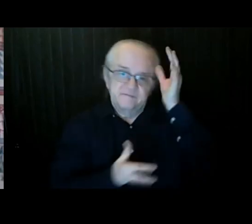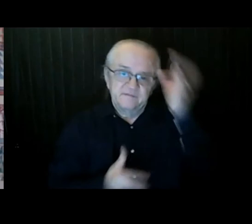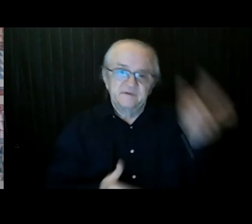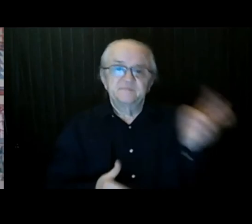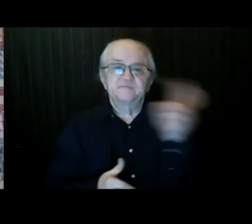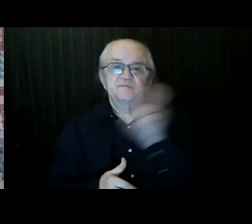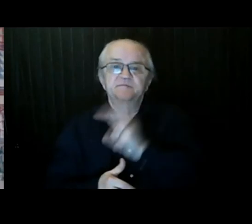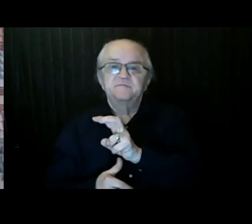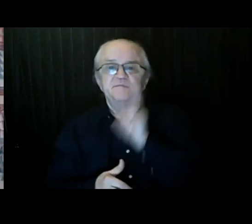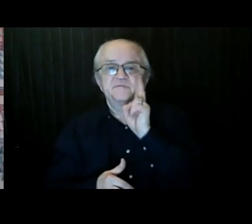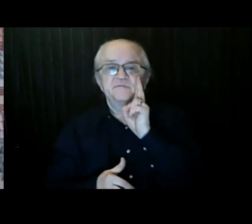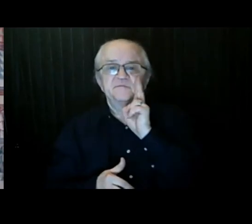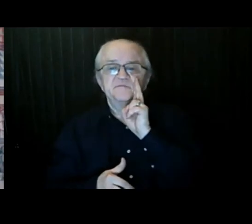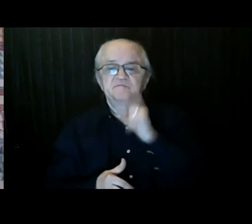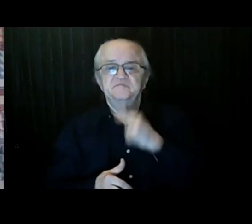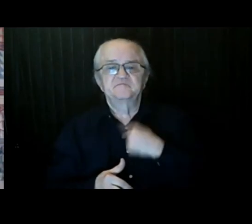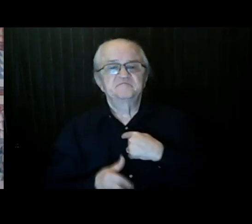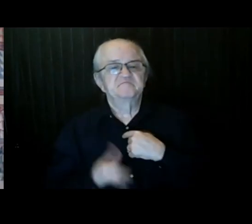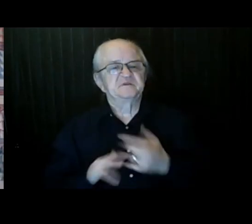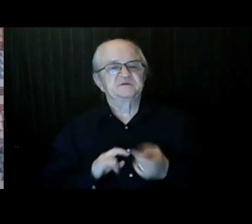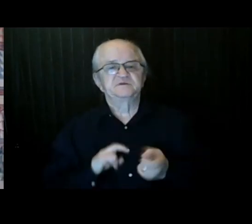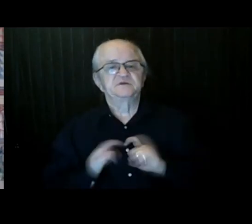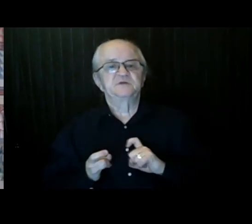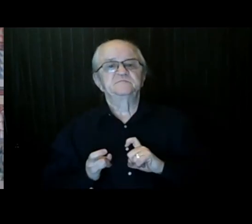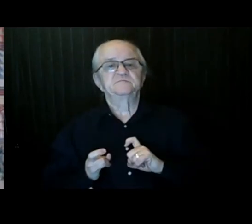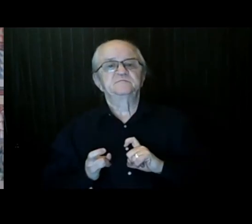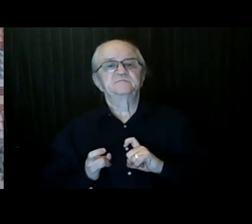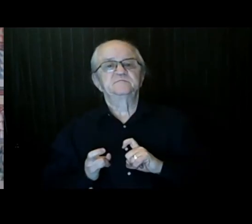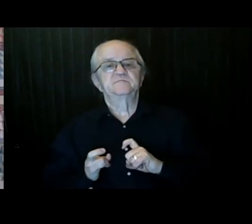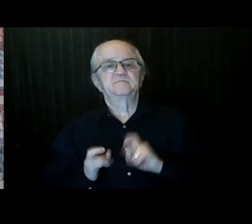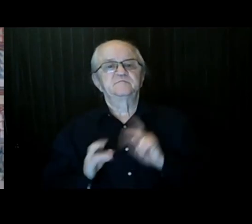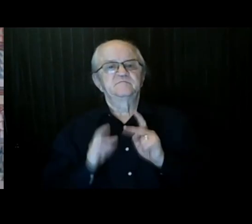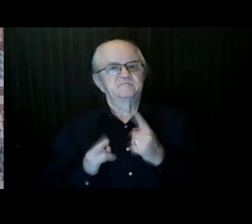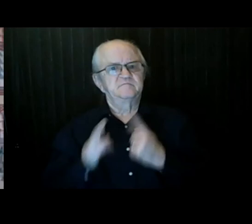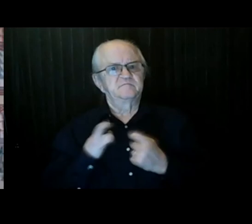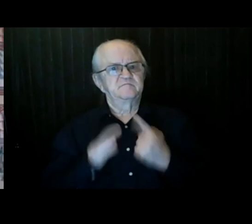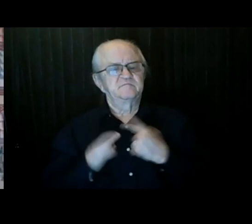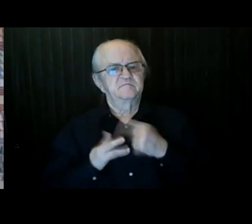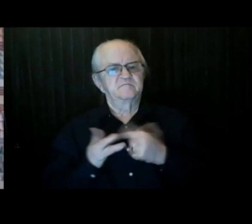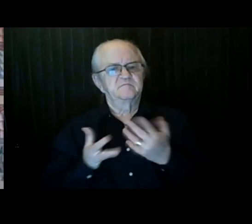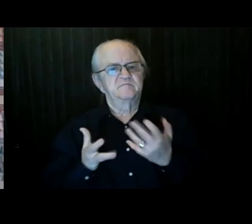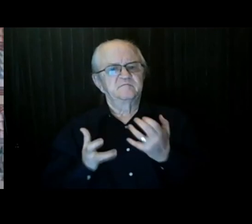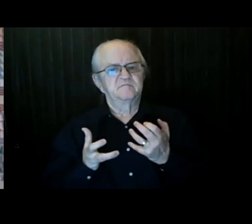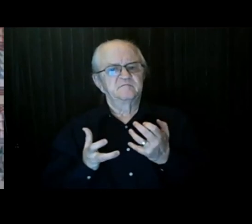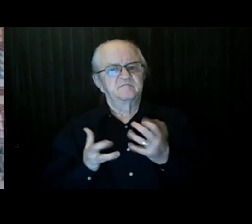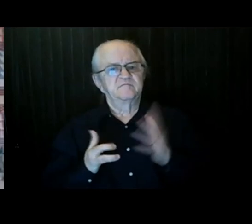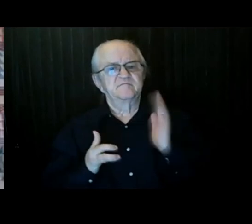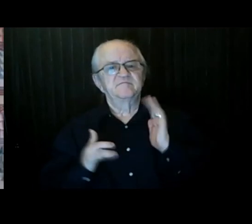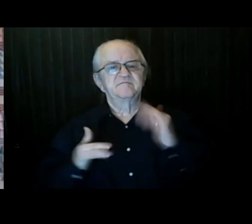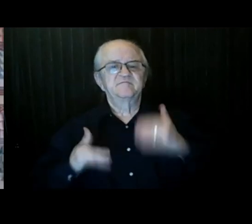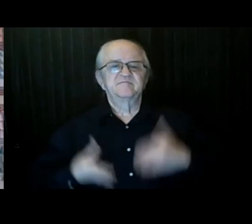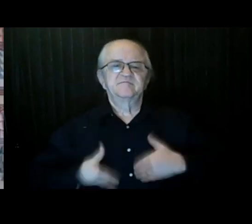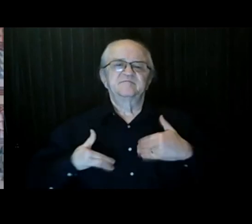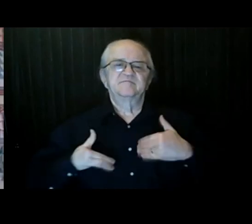I was a different kid at that point. People would ask me what I wanted to be when I was younger, and I would always say what my